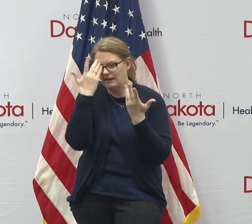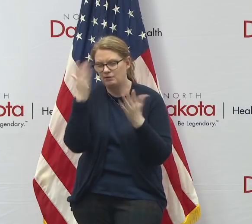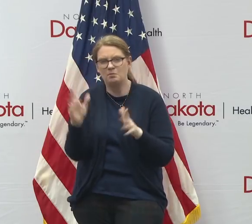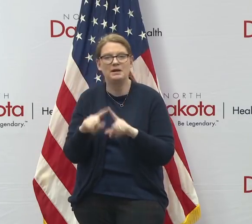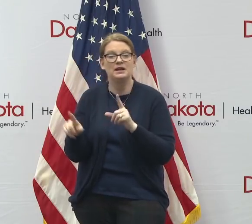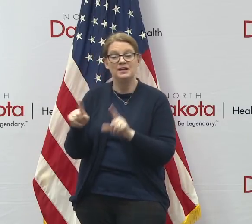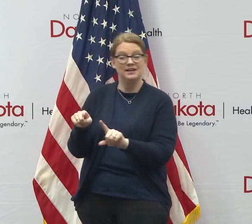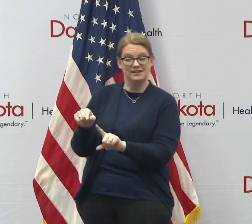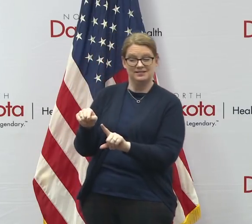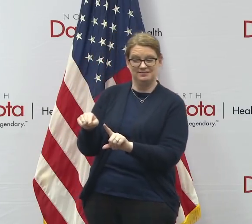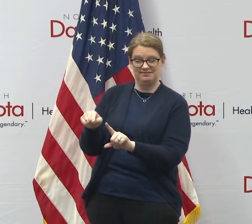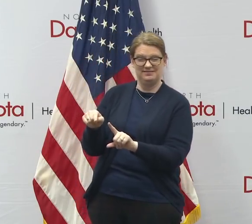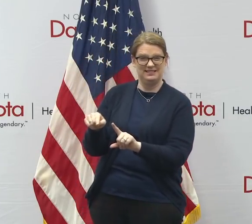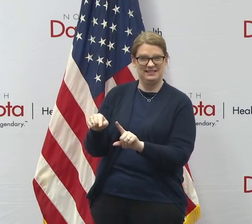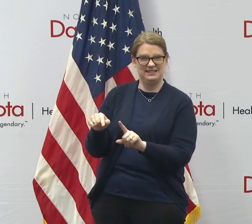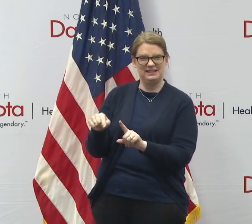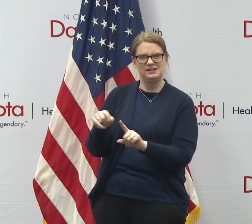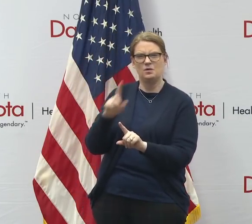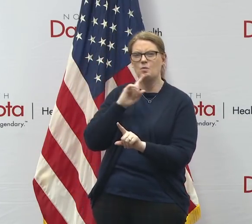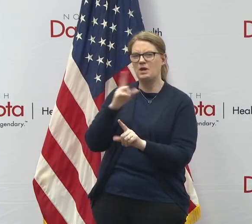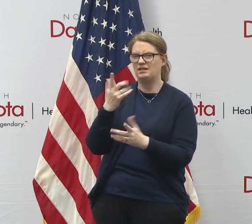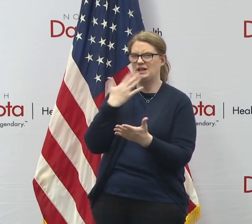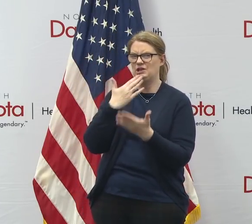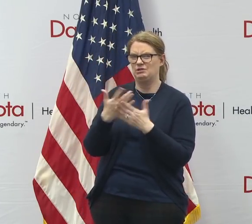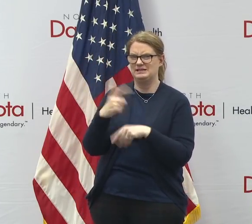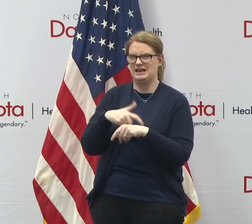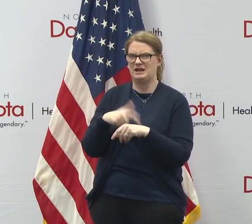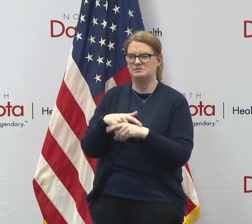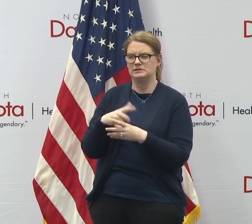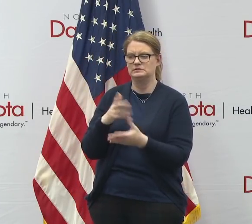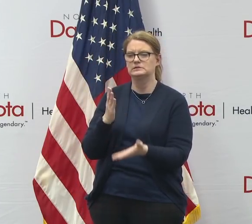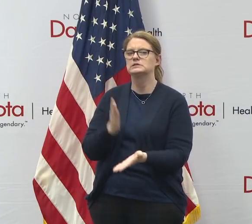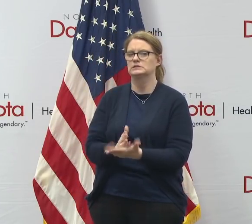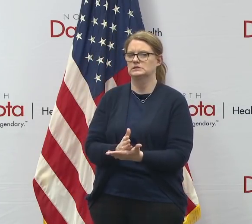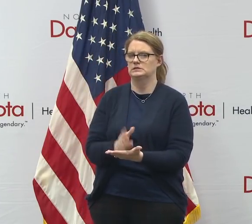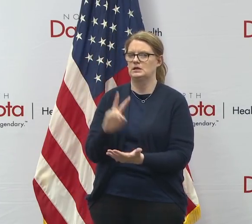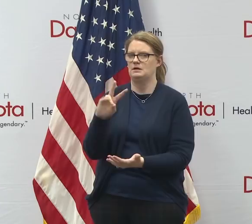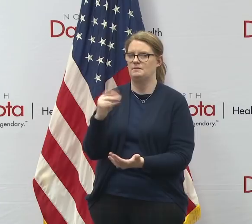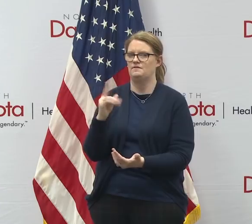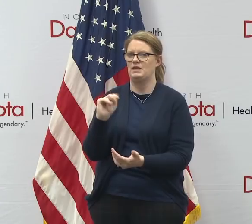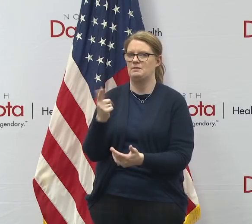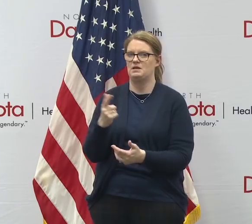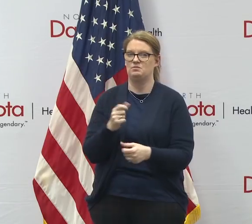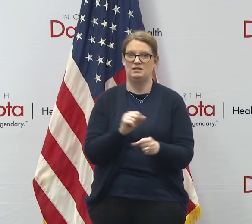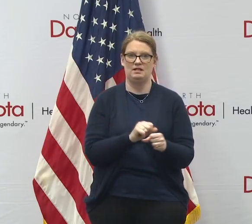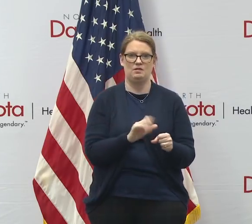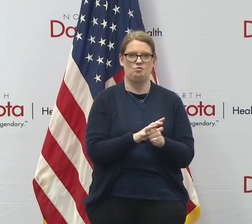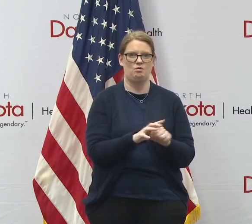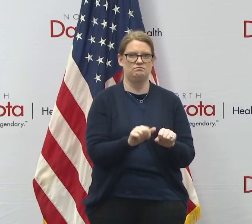think this would be a really good time to not be vaping when the coronavirus is floating around.